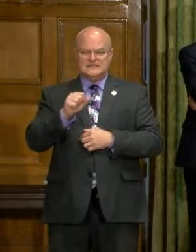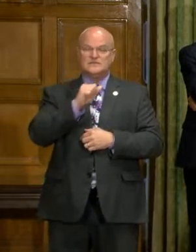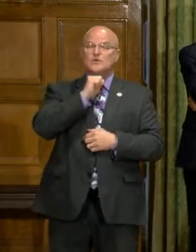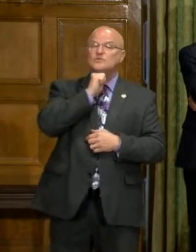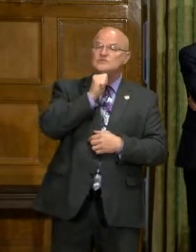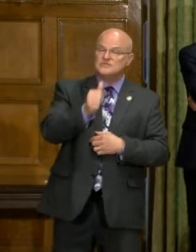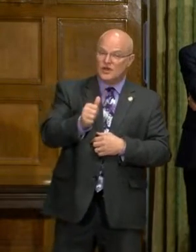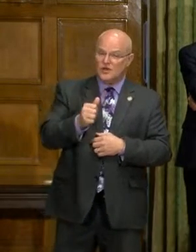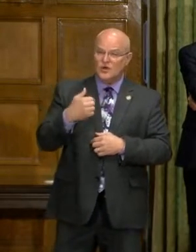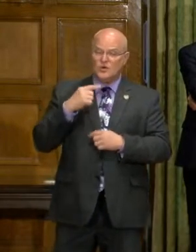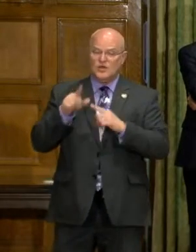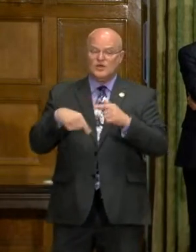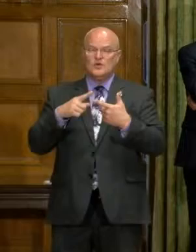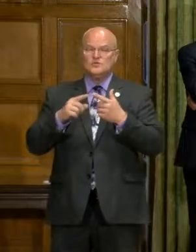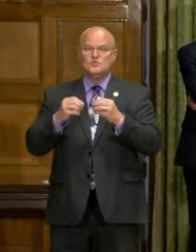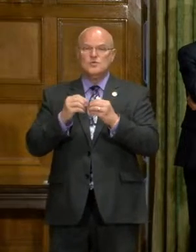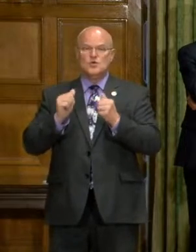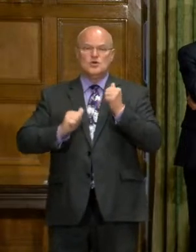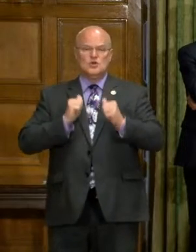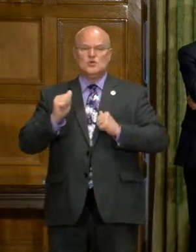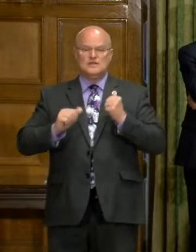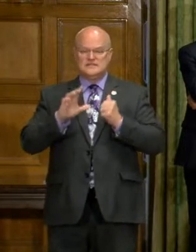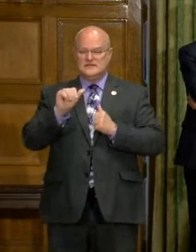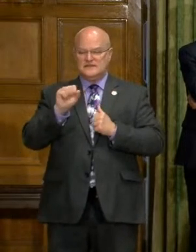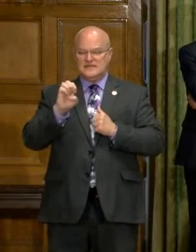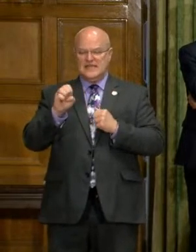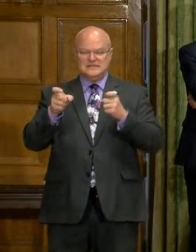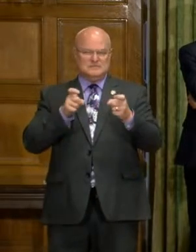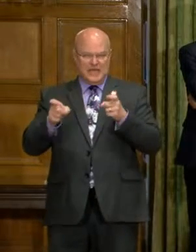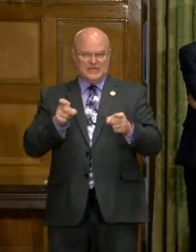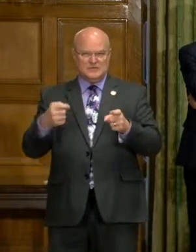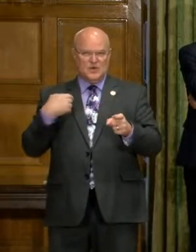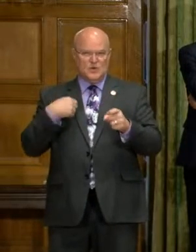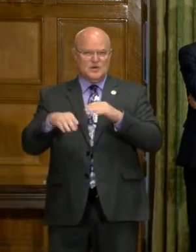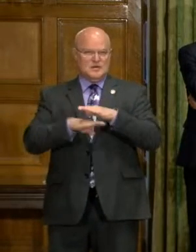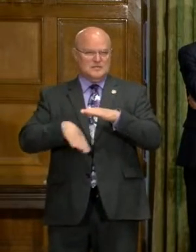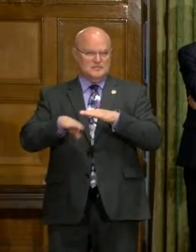we don't, as we go to aggressive case management, where we're